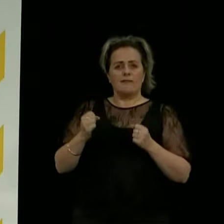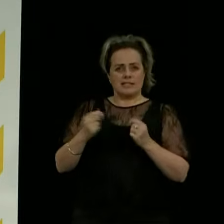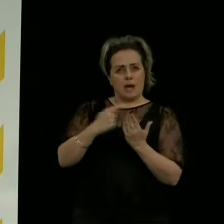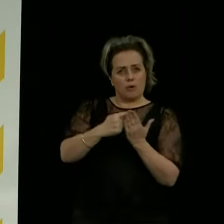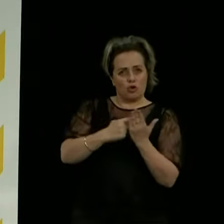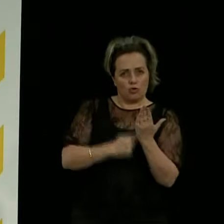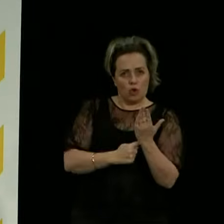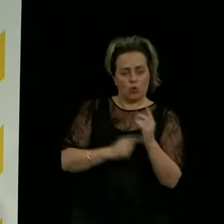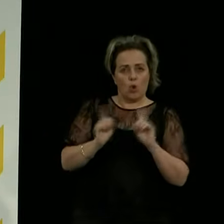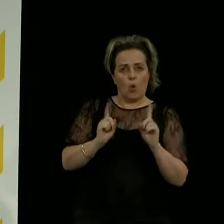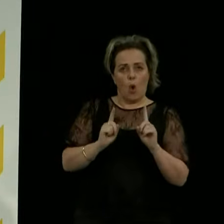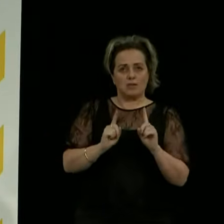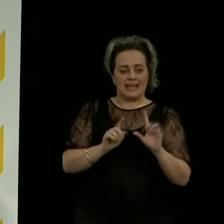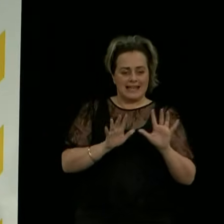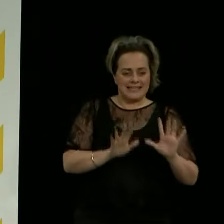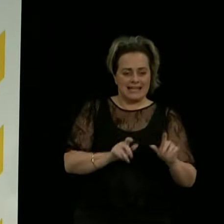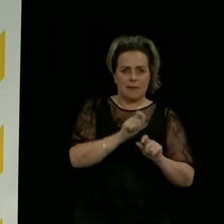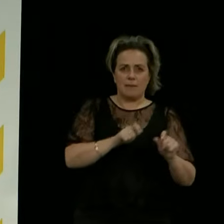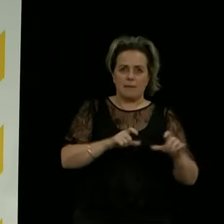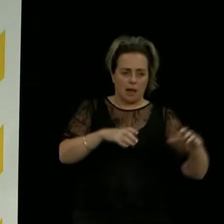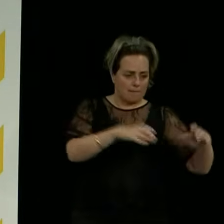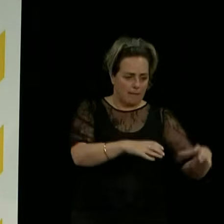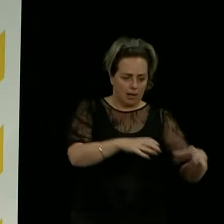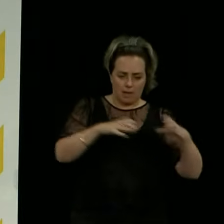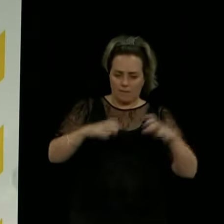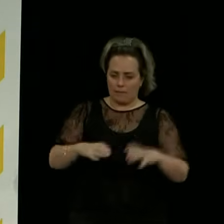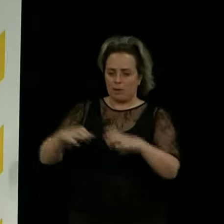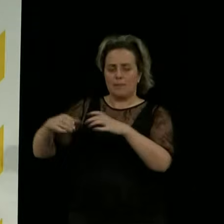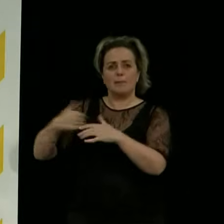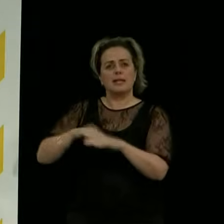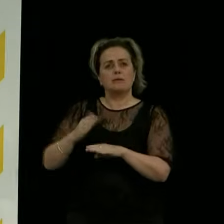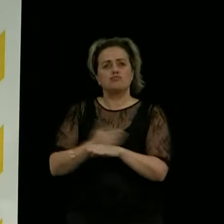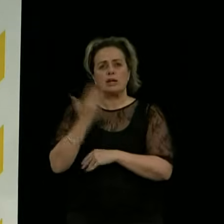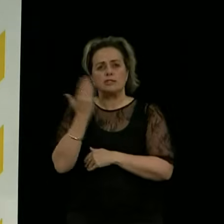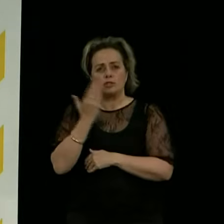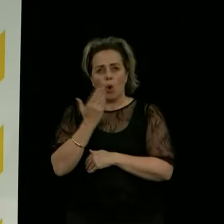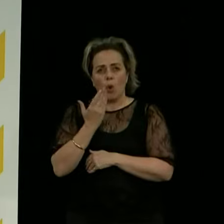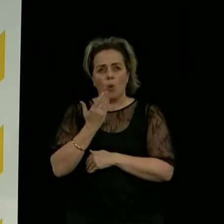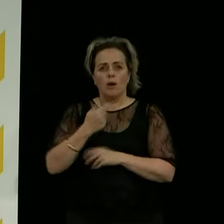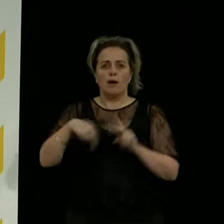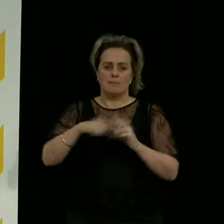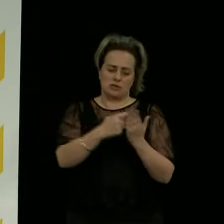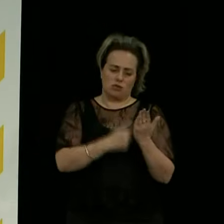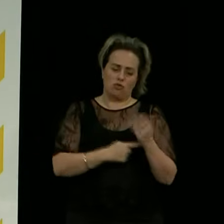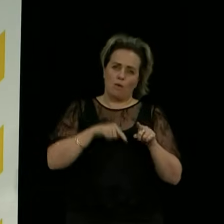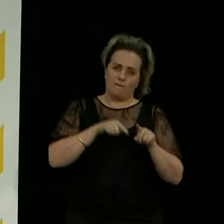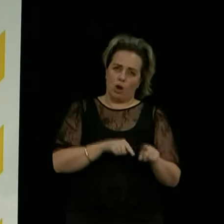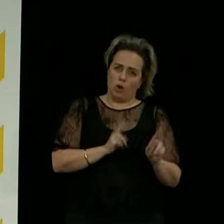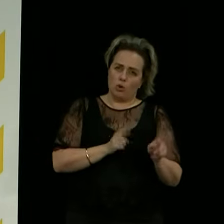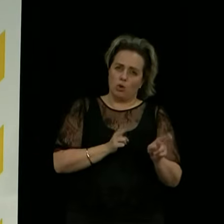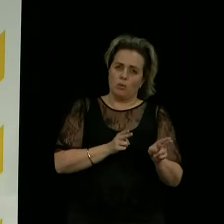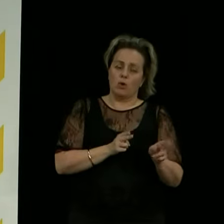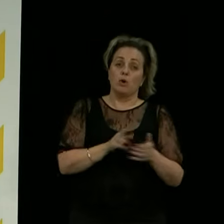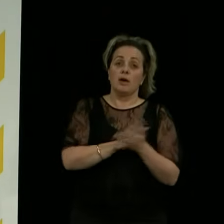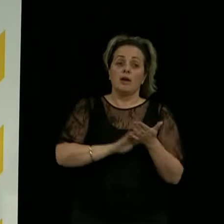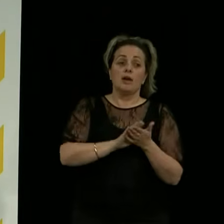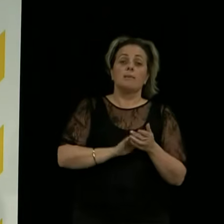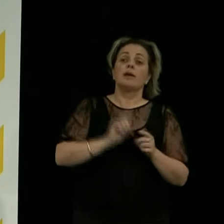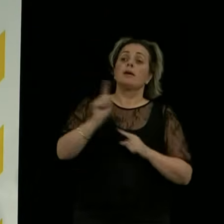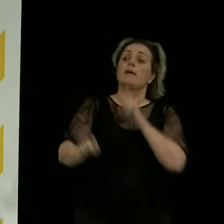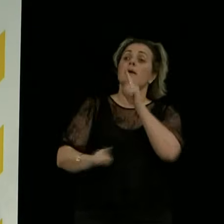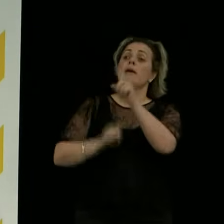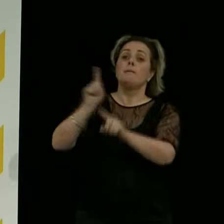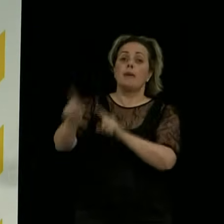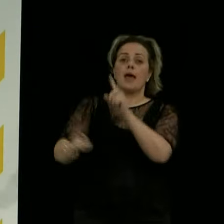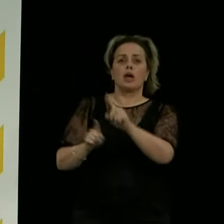10 children within a bubble at an ECE, strict infection prevention and control, the risk posed by the return of